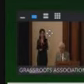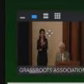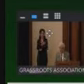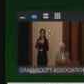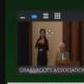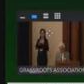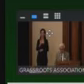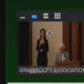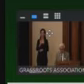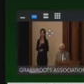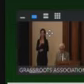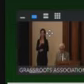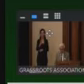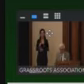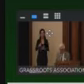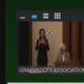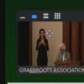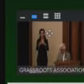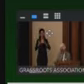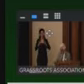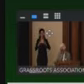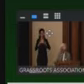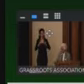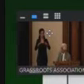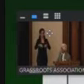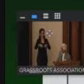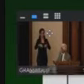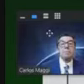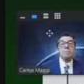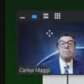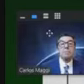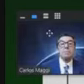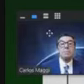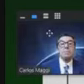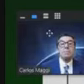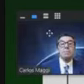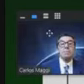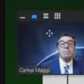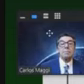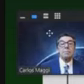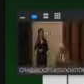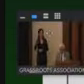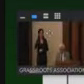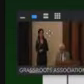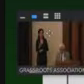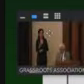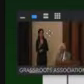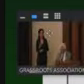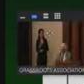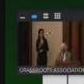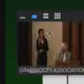only 35%. The Delta variant is the cause. It was demonstrated